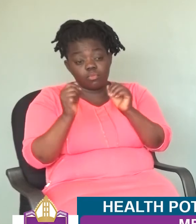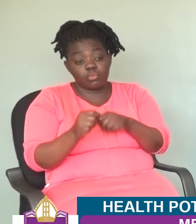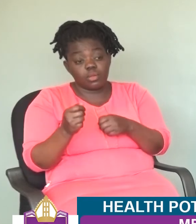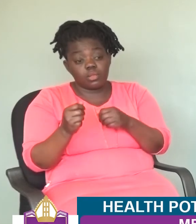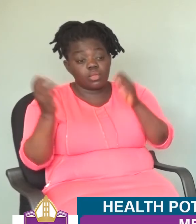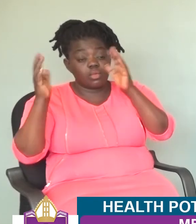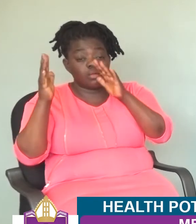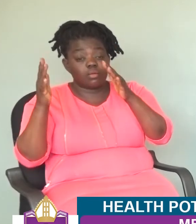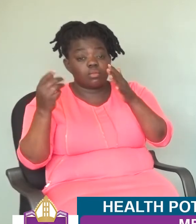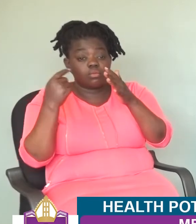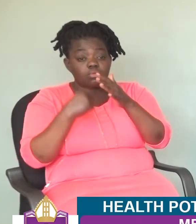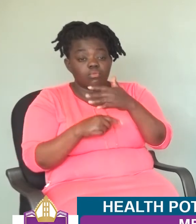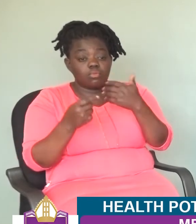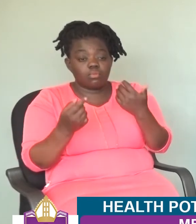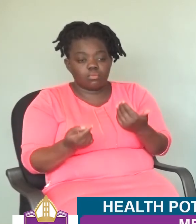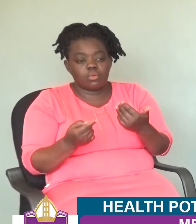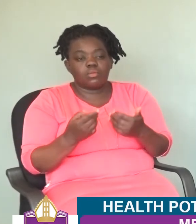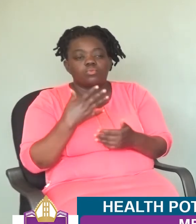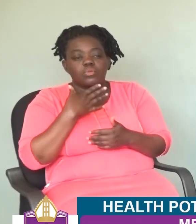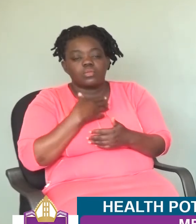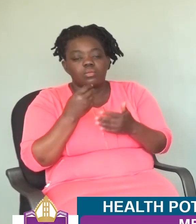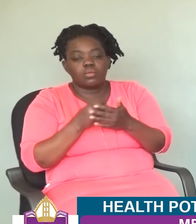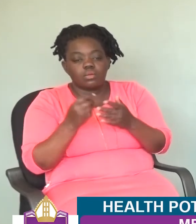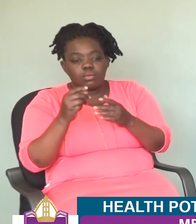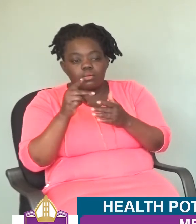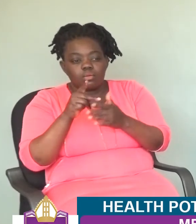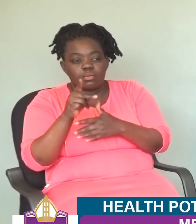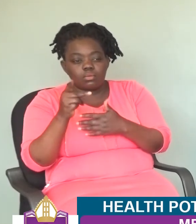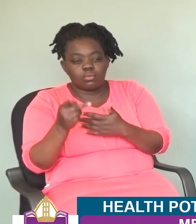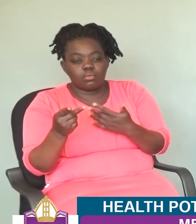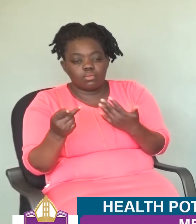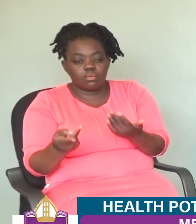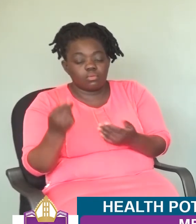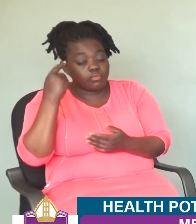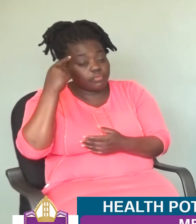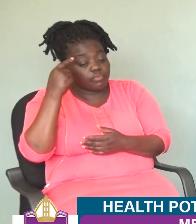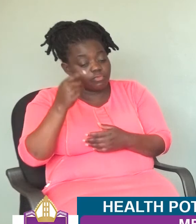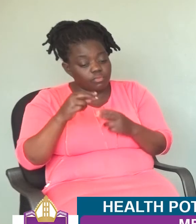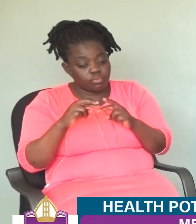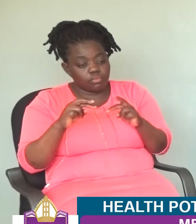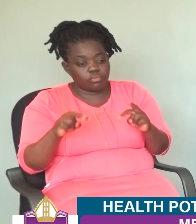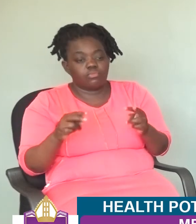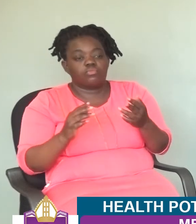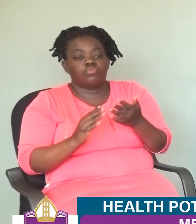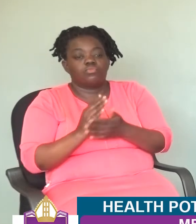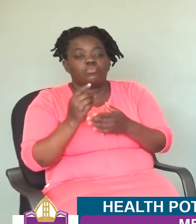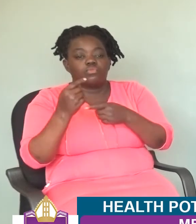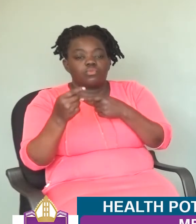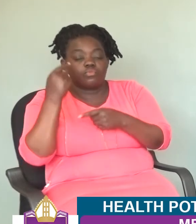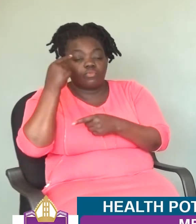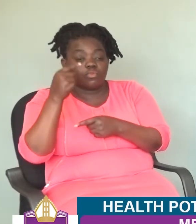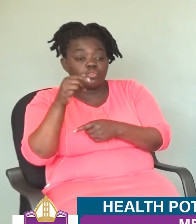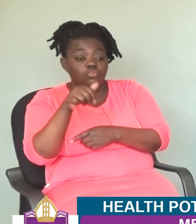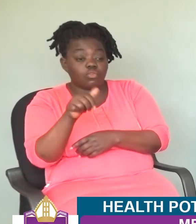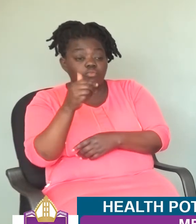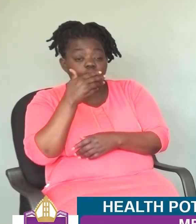that these things cost money. And if somebody says, please pay me X amount of money for the examination, do so. It is for your own